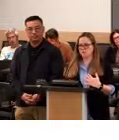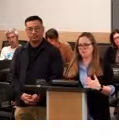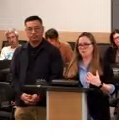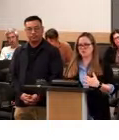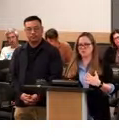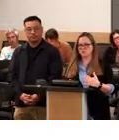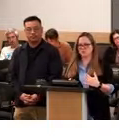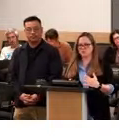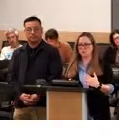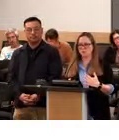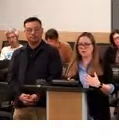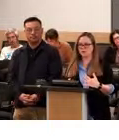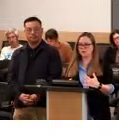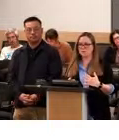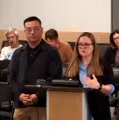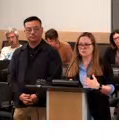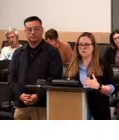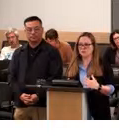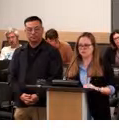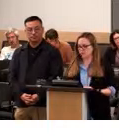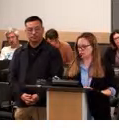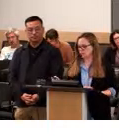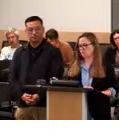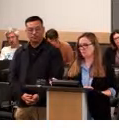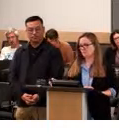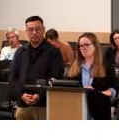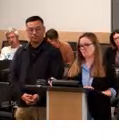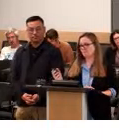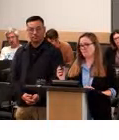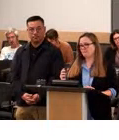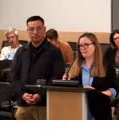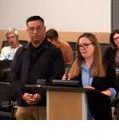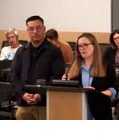based on their student and community context.